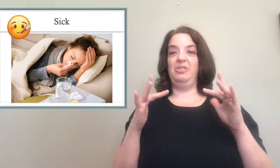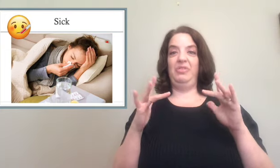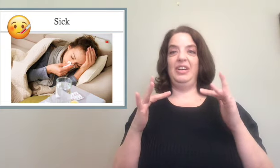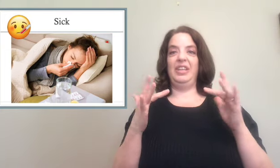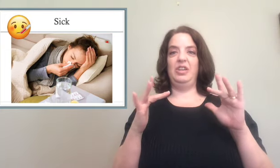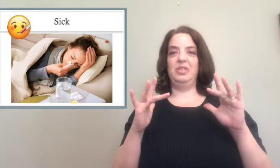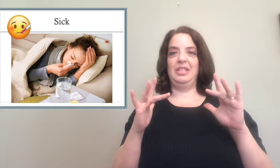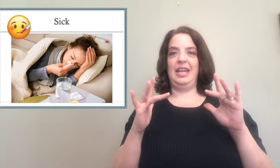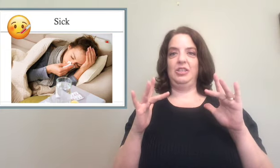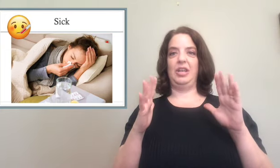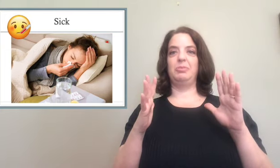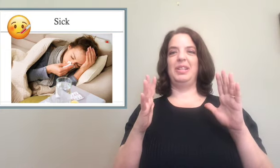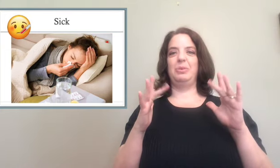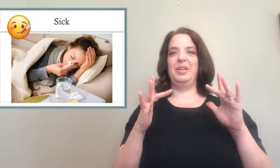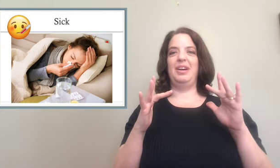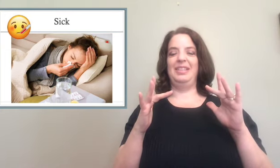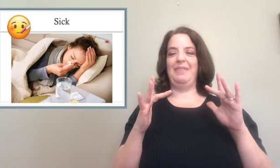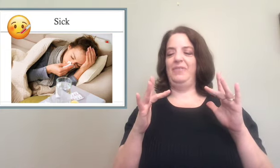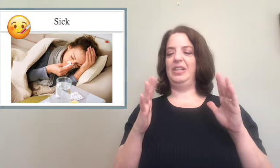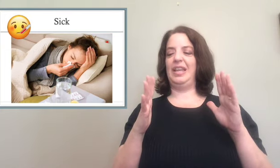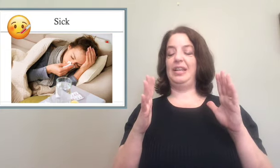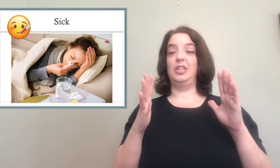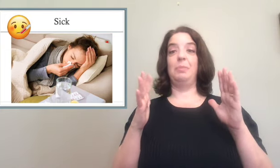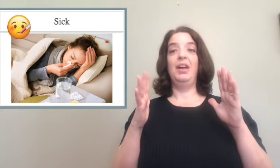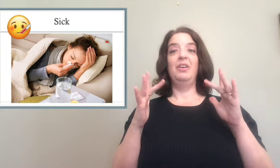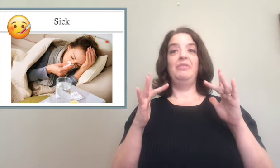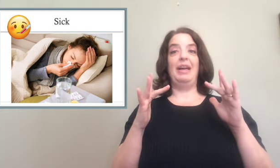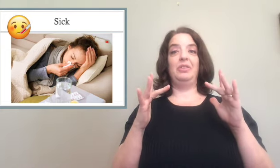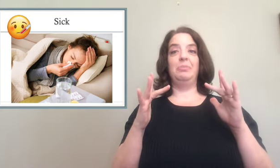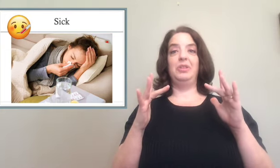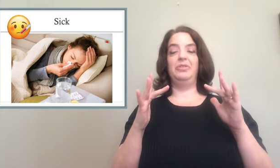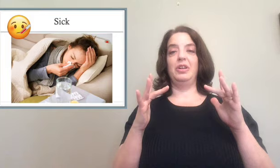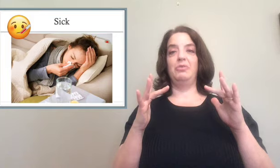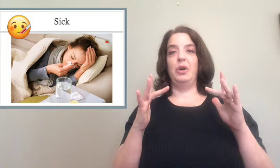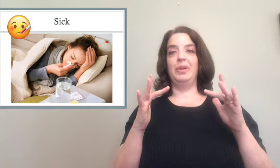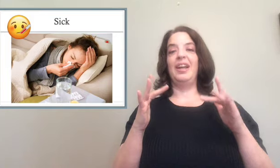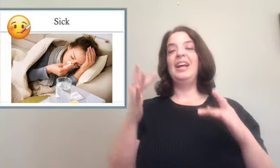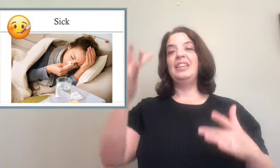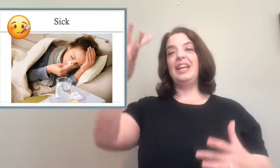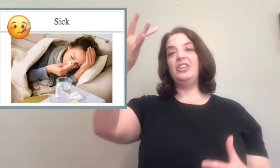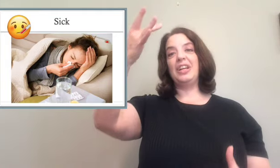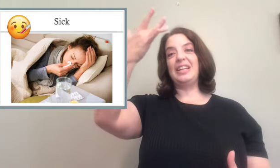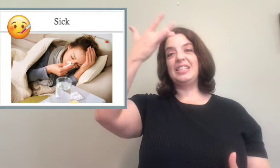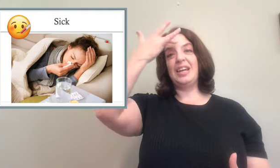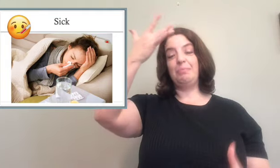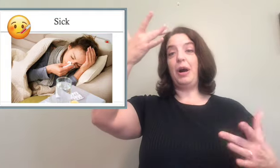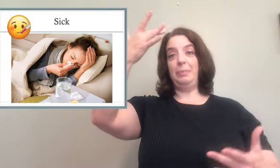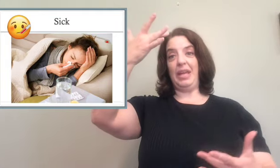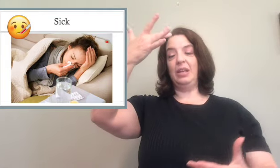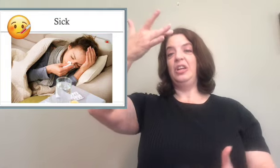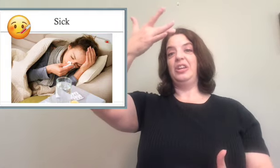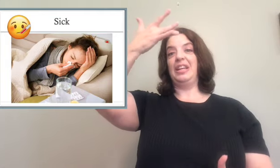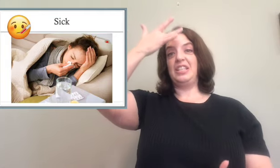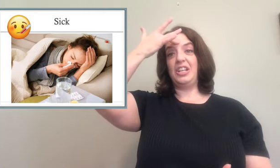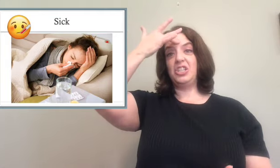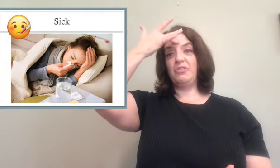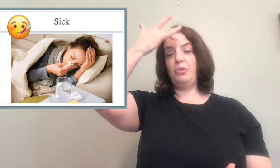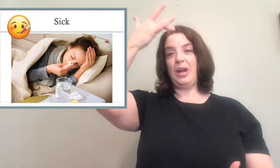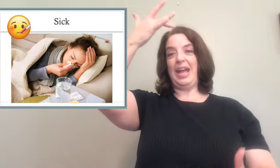feel that use this handshake. So that's why we call it that feeling handshake. 5 with the middle finger forward. Then you're going to palm in, you're going to touch your forehead, and